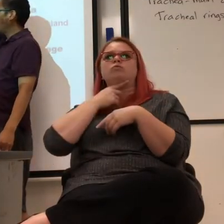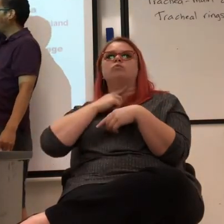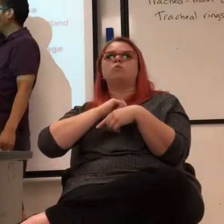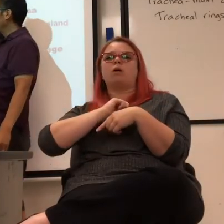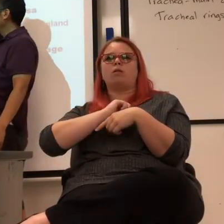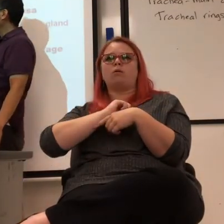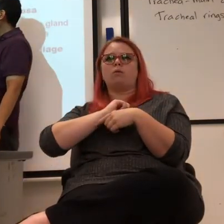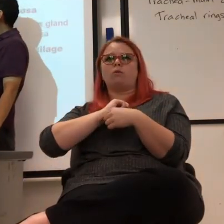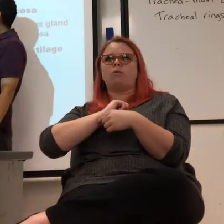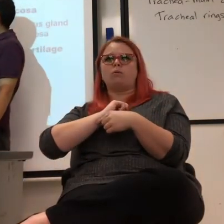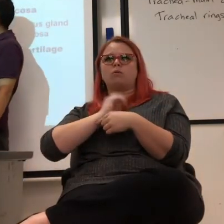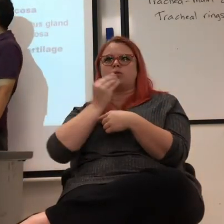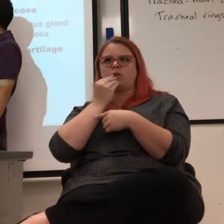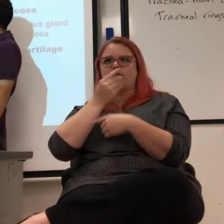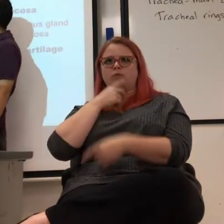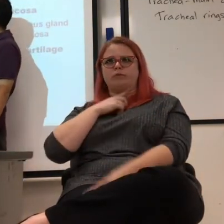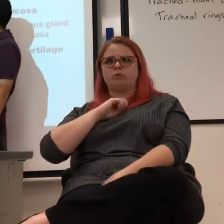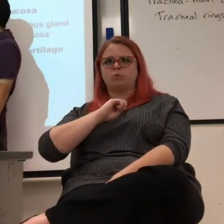you swallow,